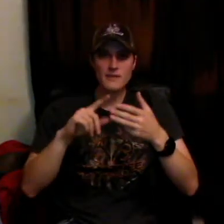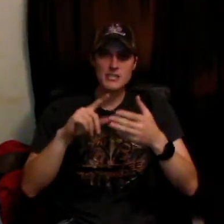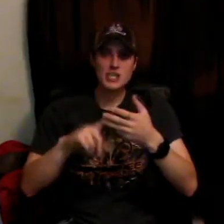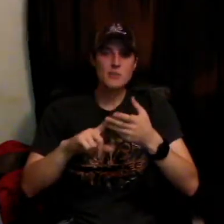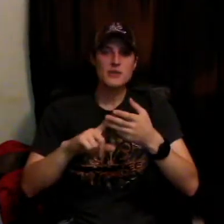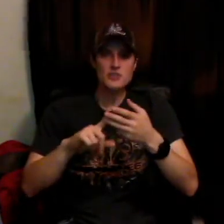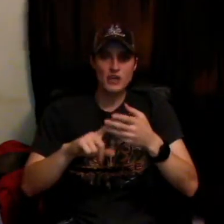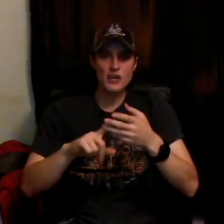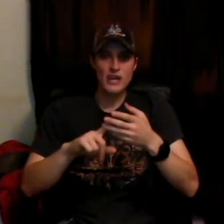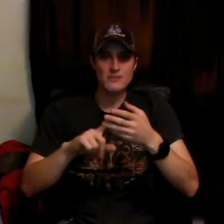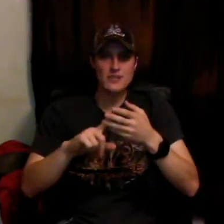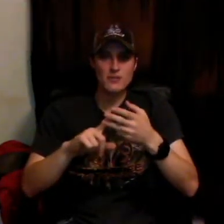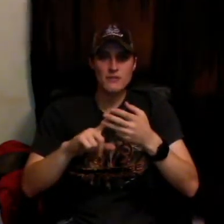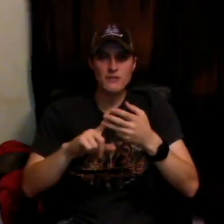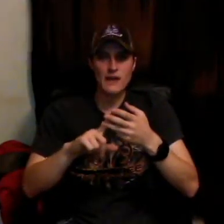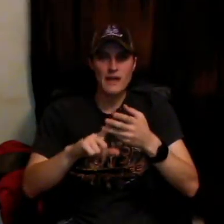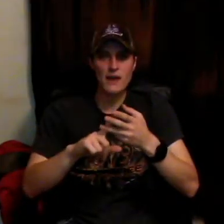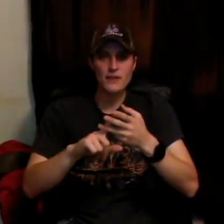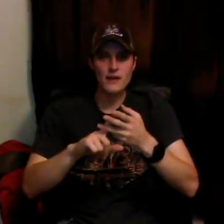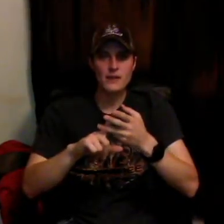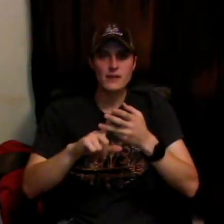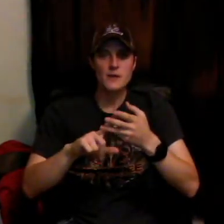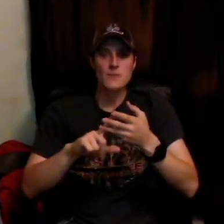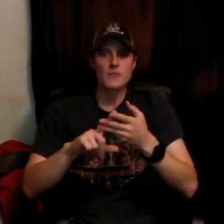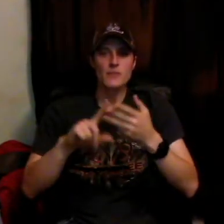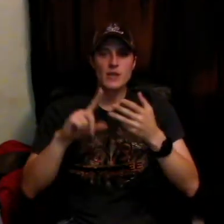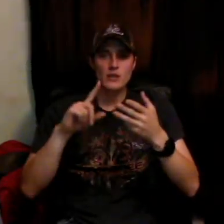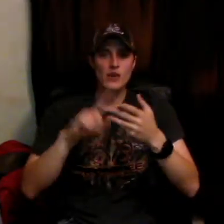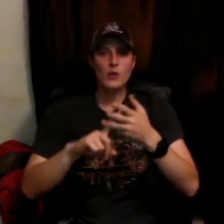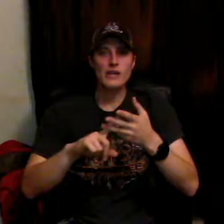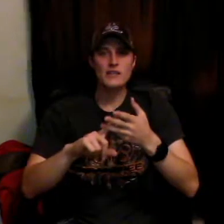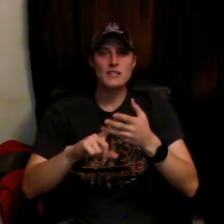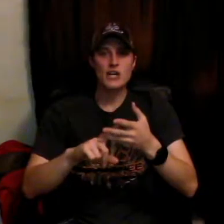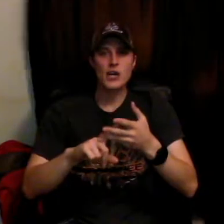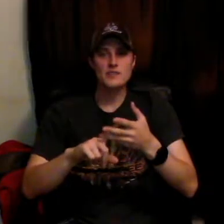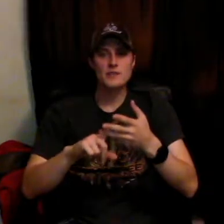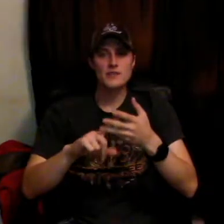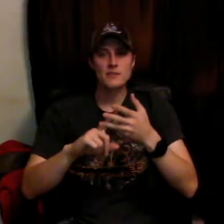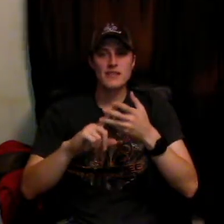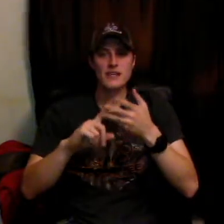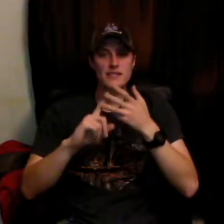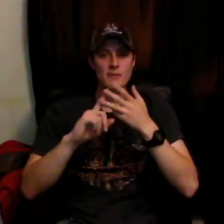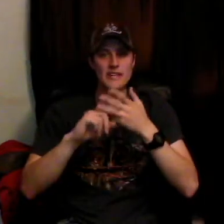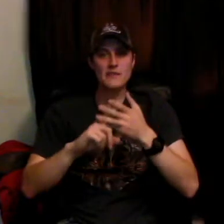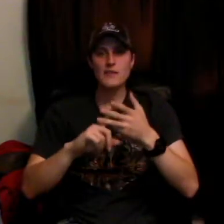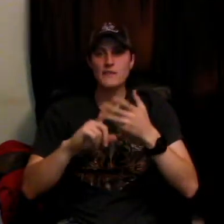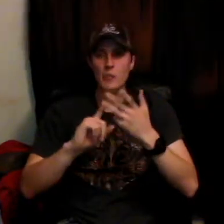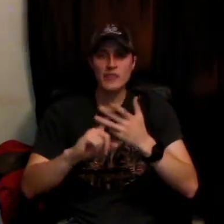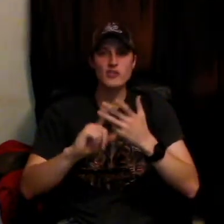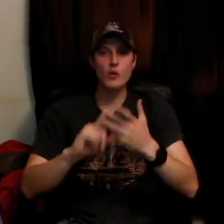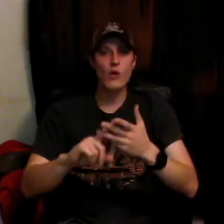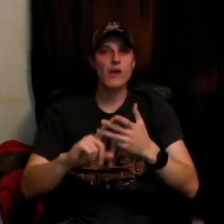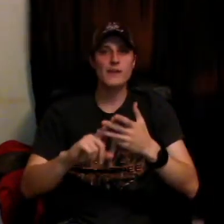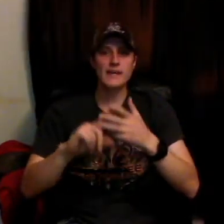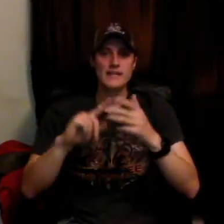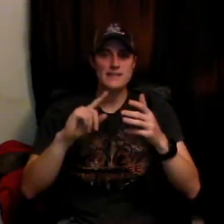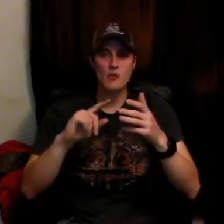the cheapest trail cams that you can find out there, don't get discouraged with them, because even if the picture quality isn't the